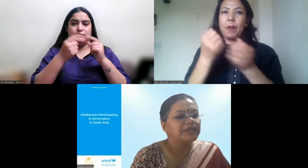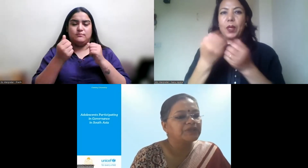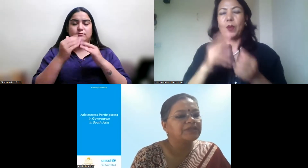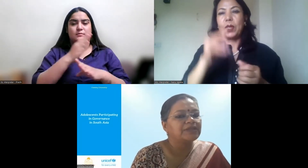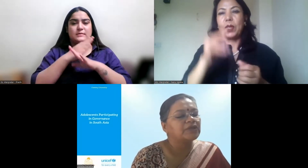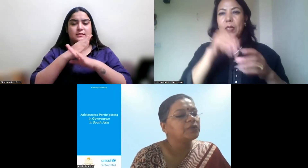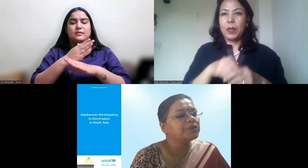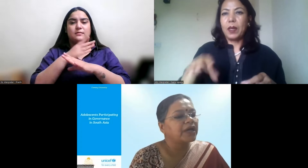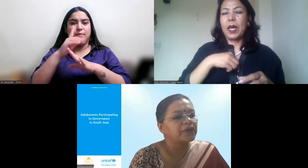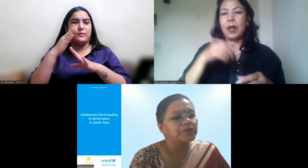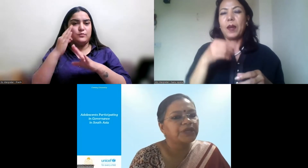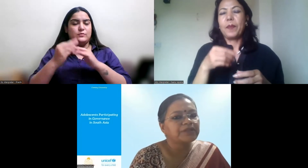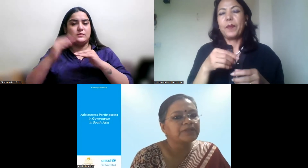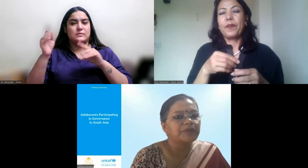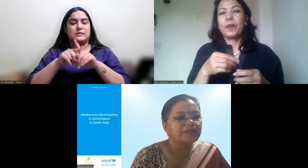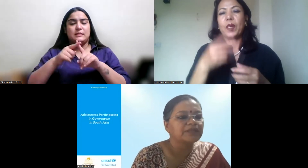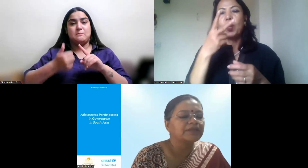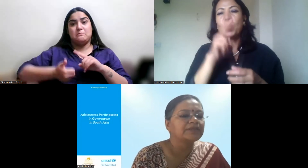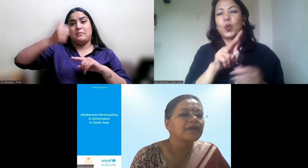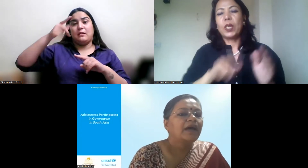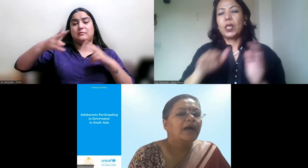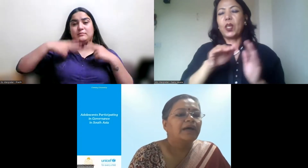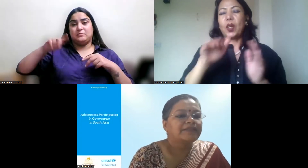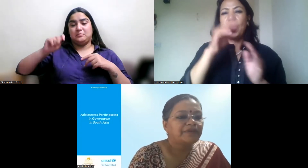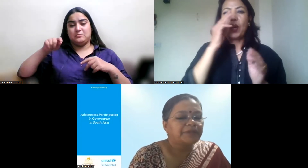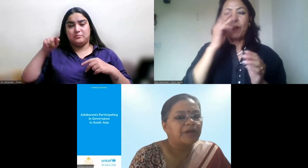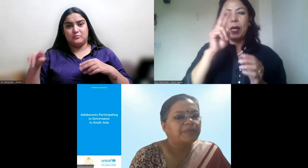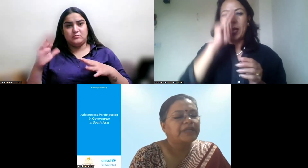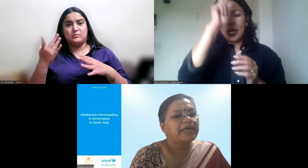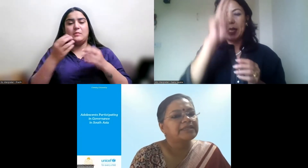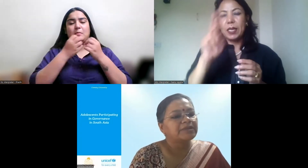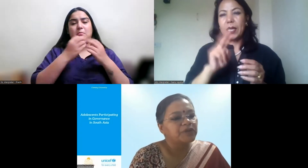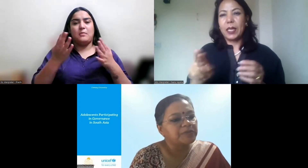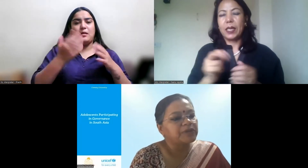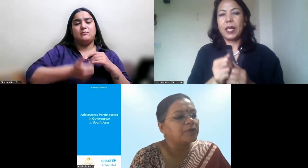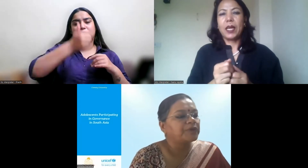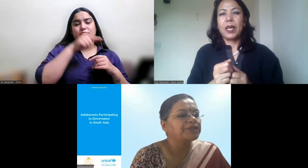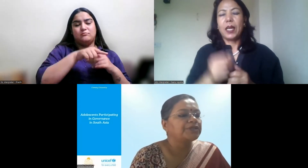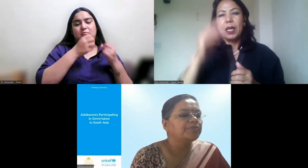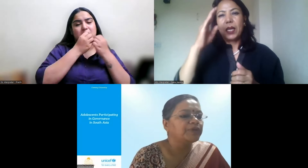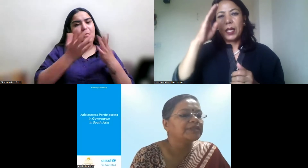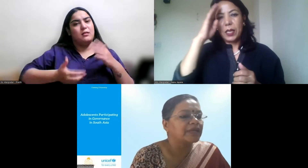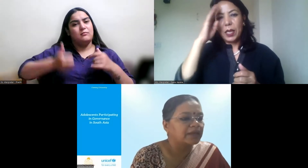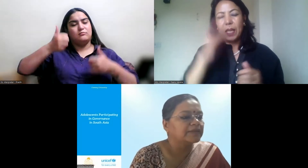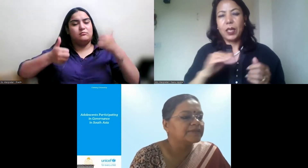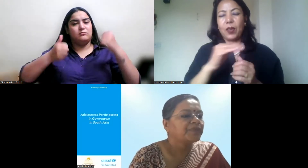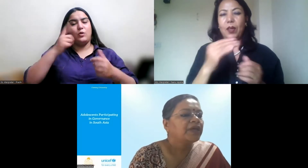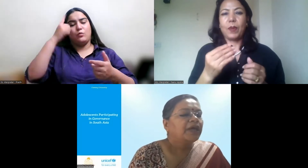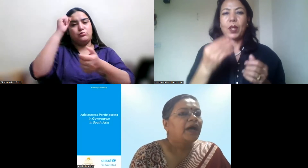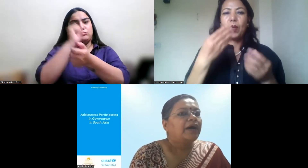level agencies, including high court judges, ministers, several department heads, the municipal corporation, police, and